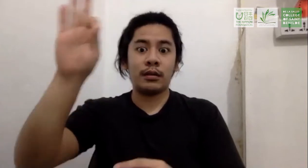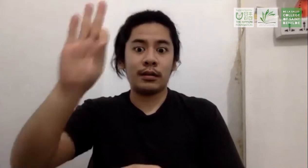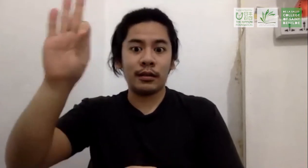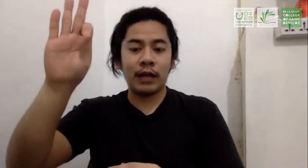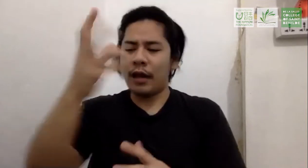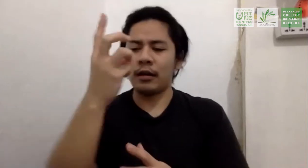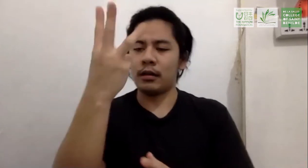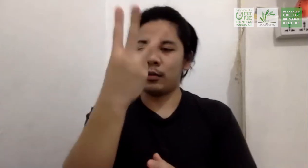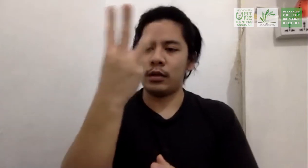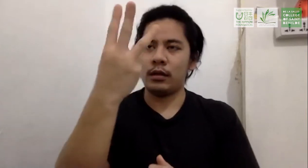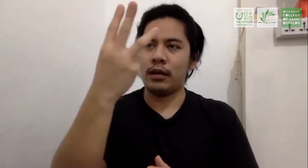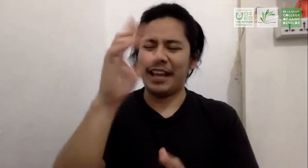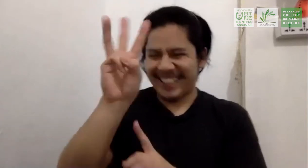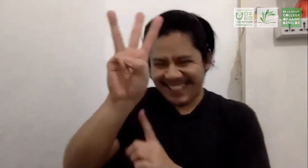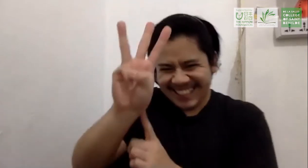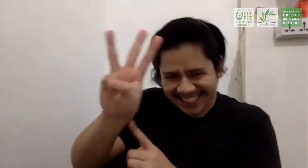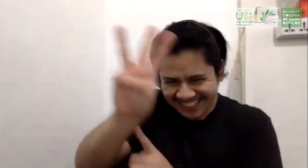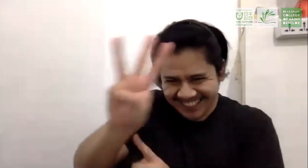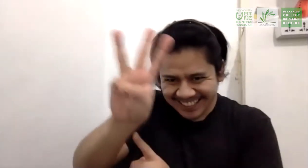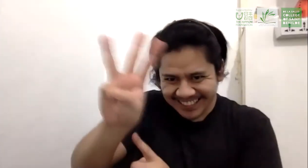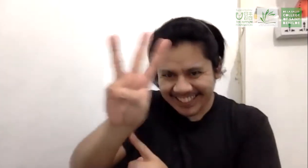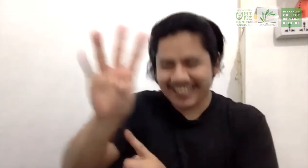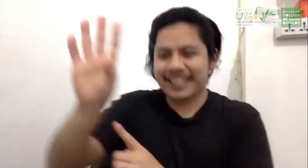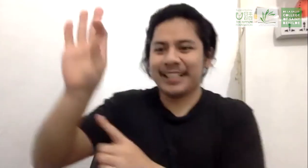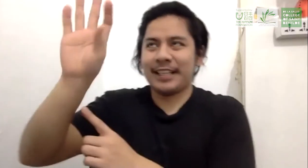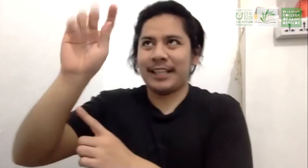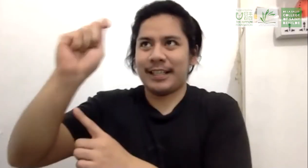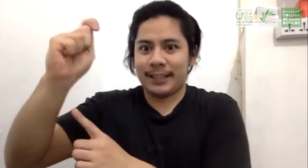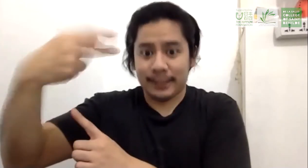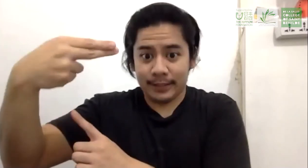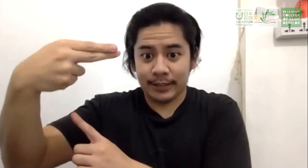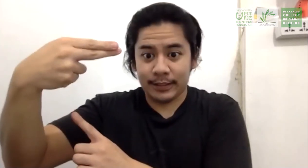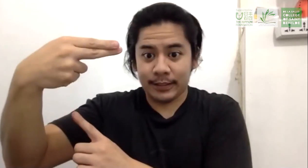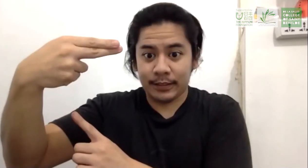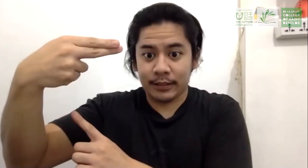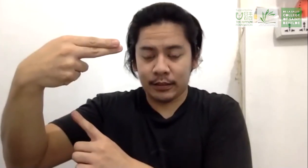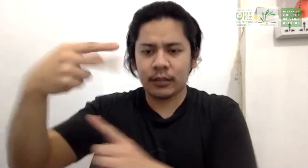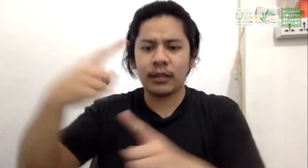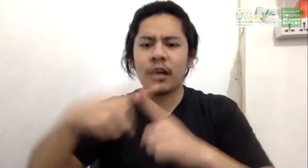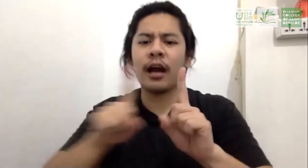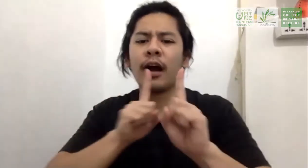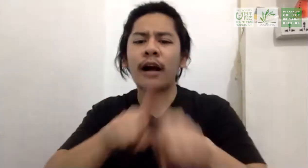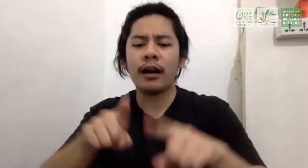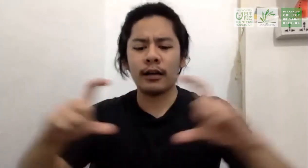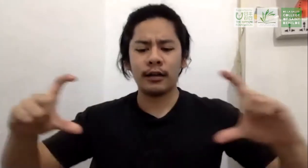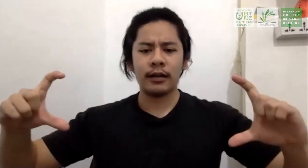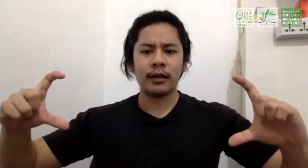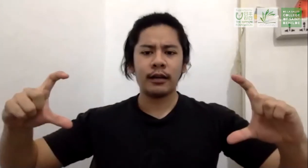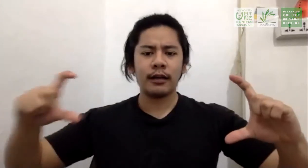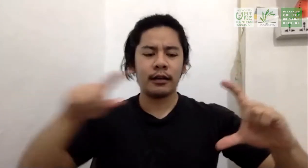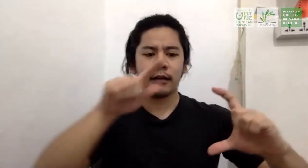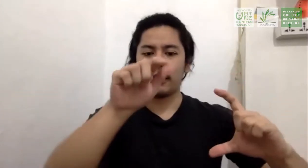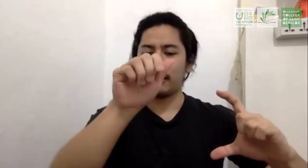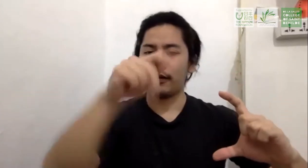is Wednesday. Sorry, Wednesday this way. Wednesday or Mm-hmm. Thursday. And then the